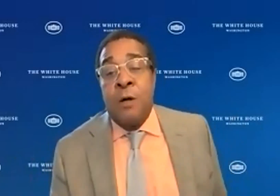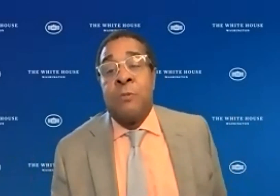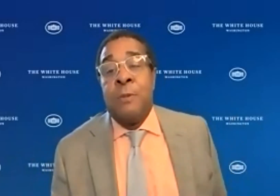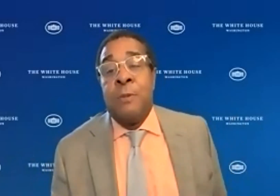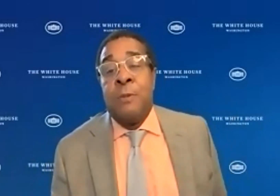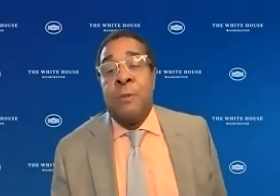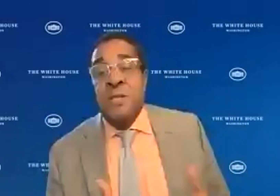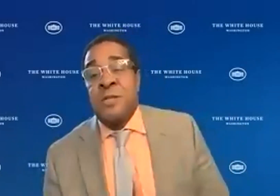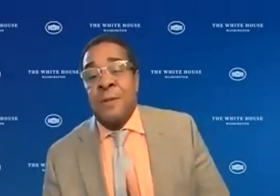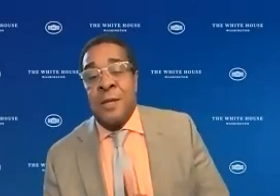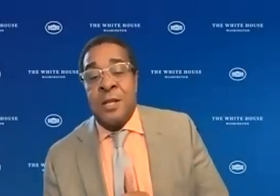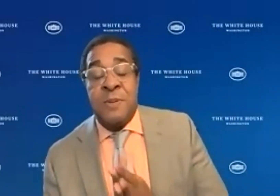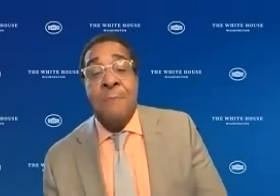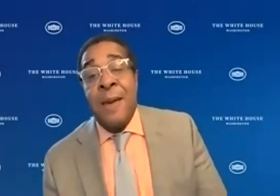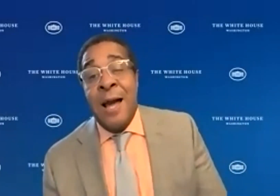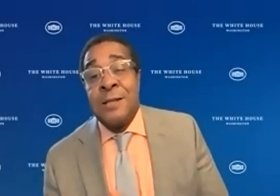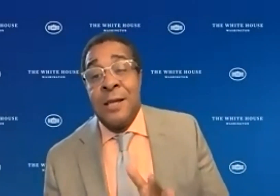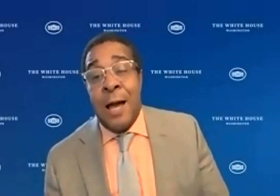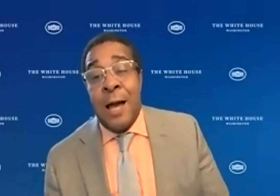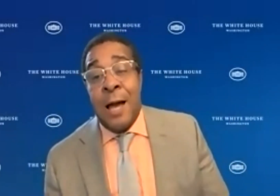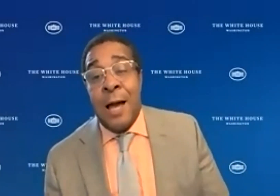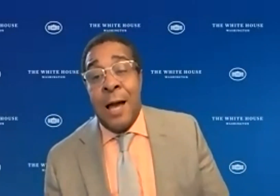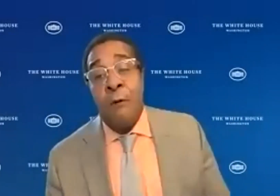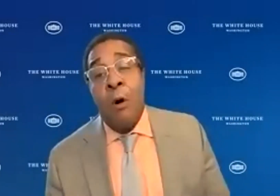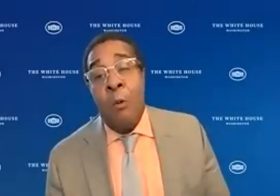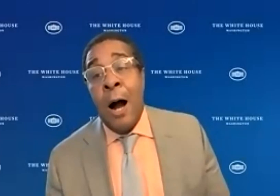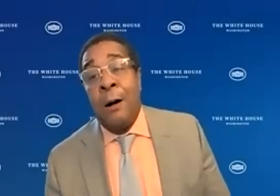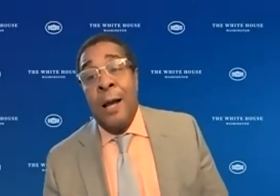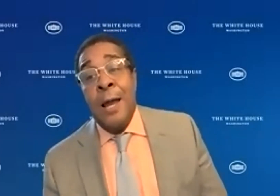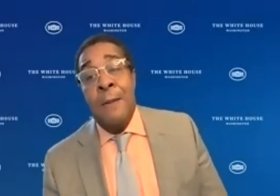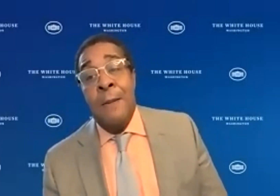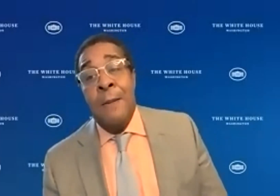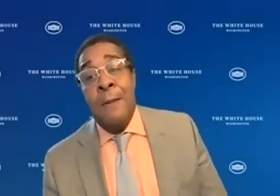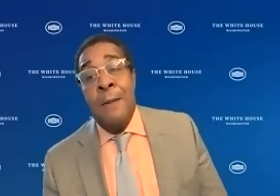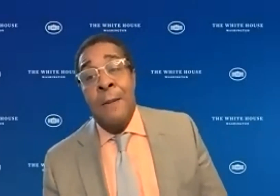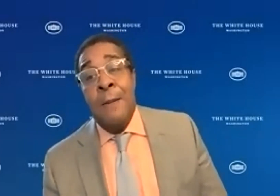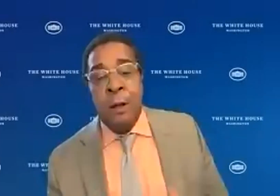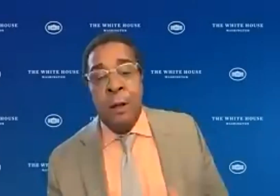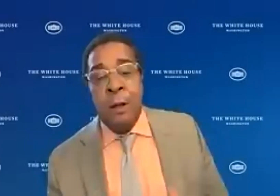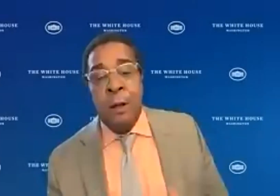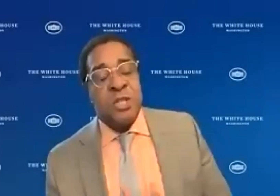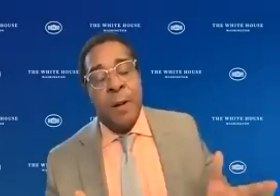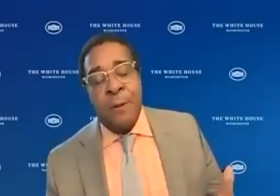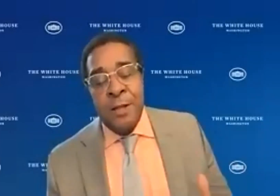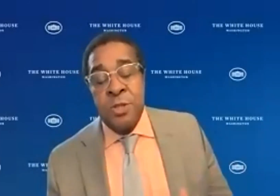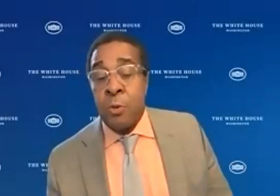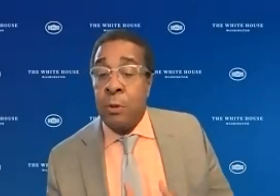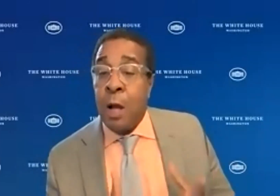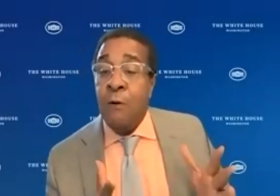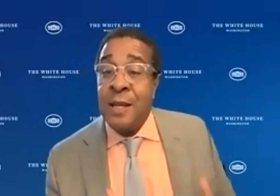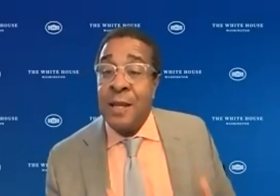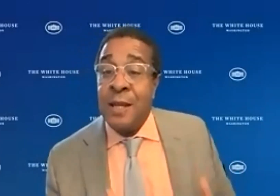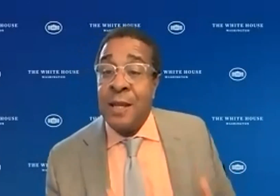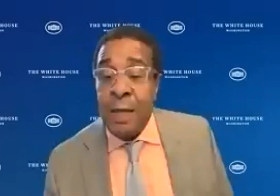need to also remember that this has been something that has been impacting the continent for a while. And much like our experience